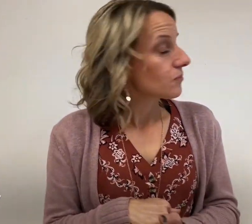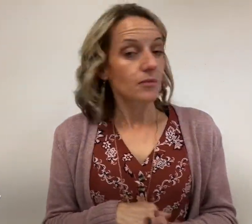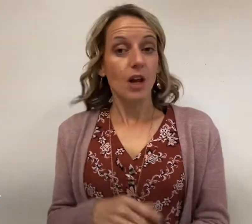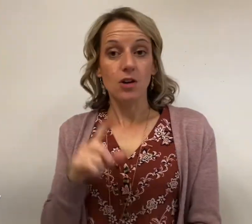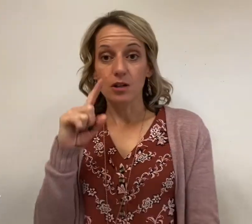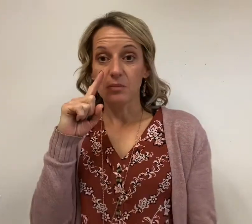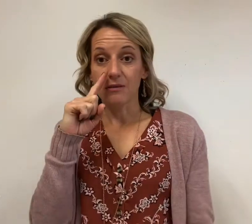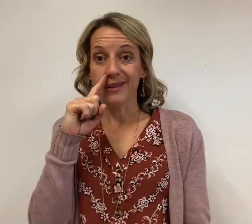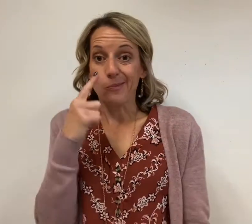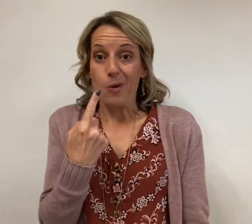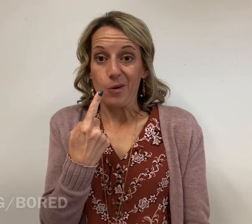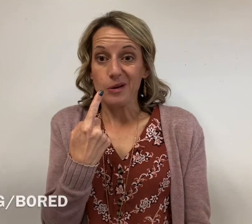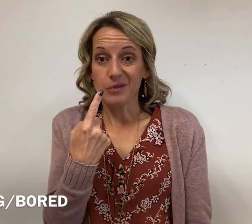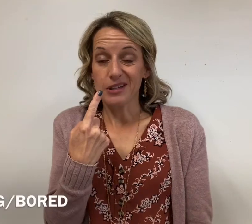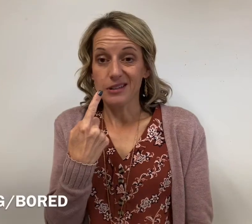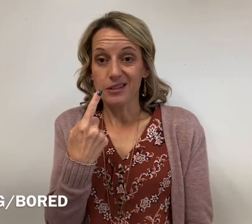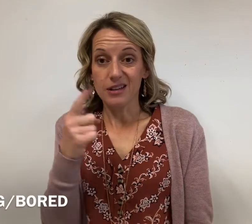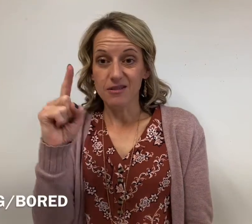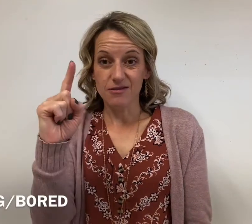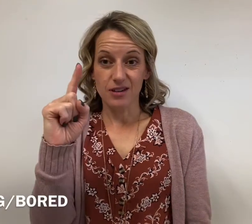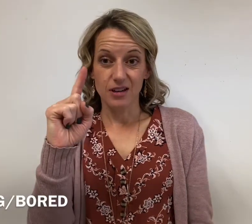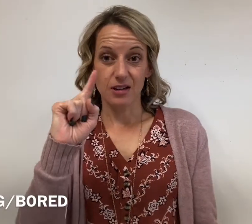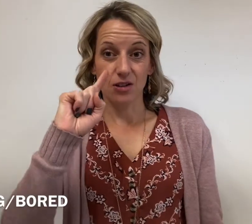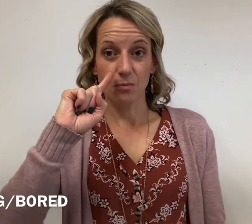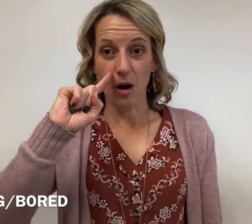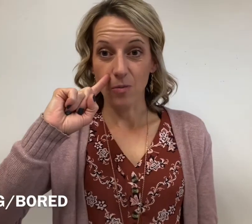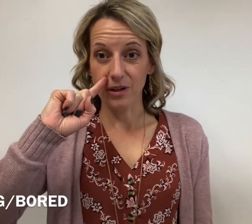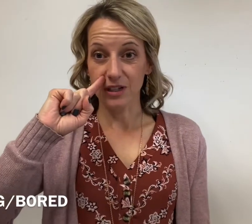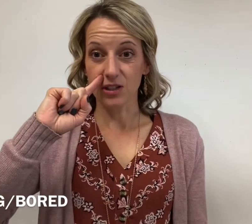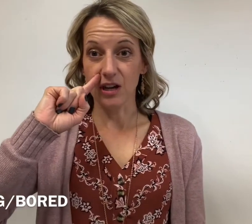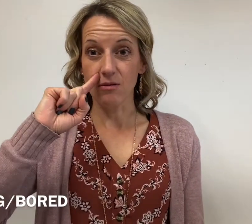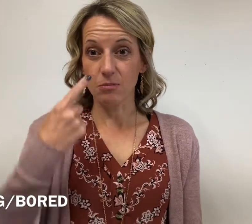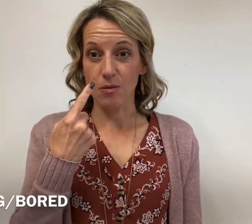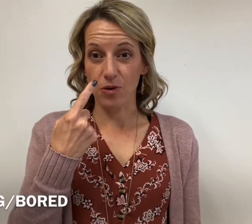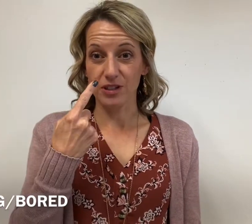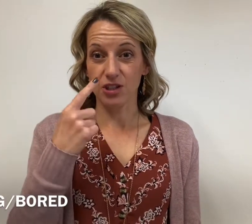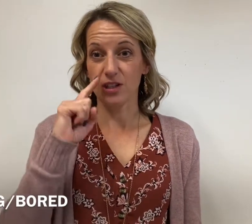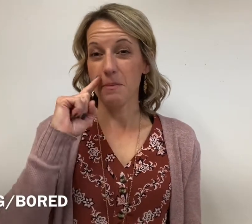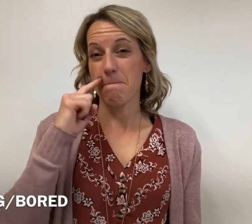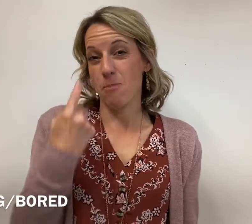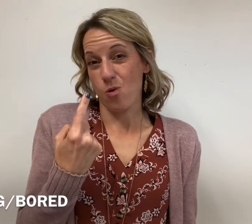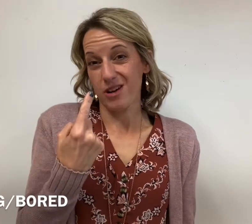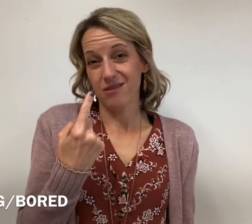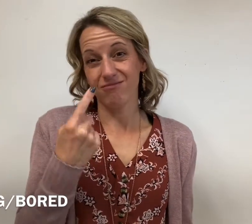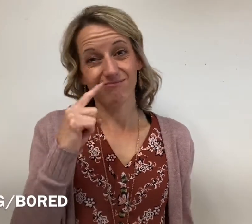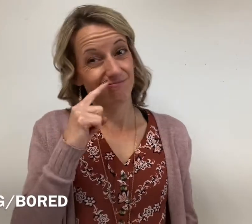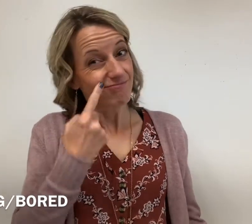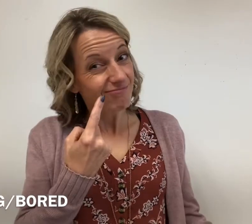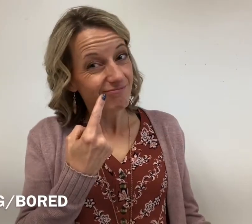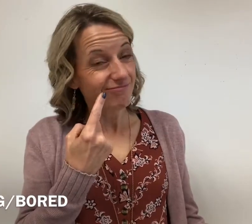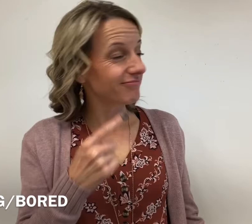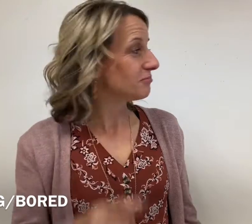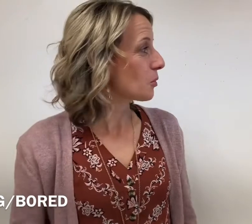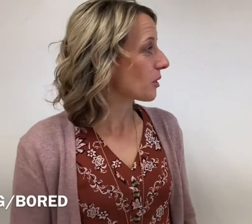It could be a really boring place to live. So your palm orientation now, palm orientation, boring place